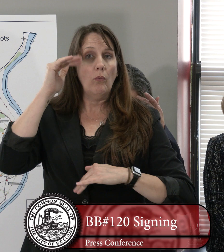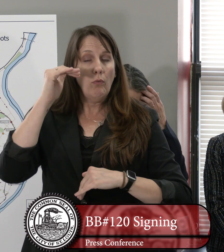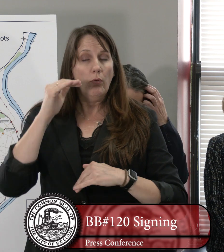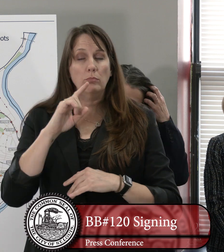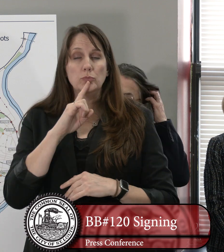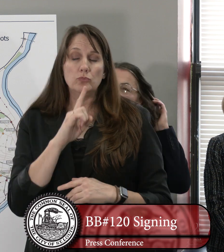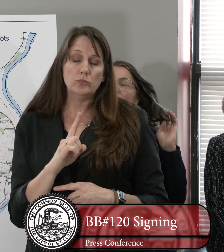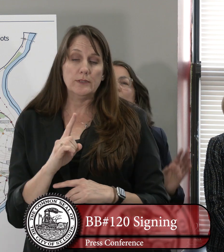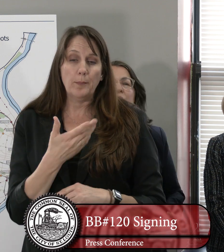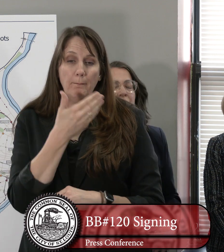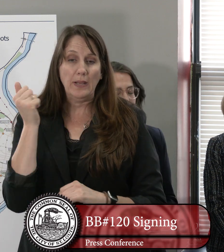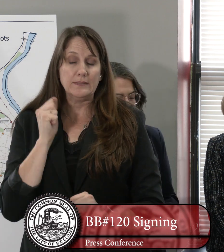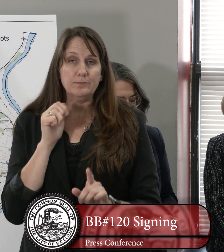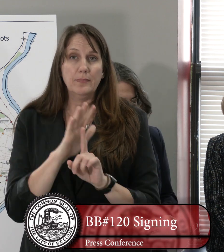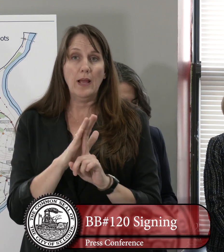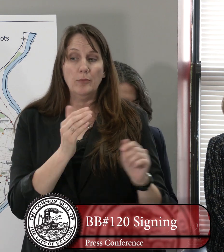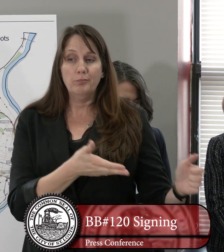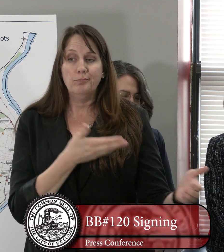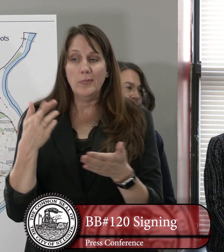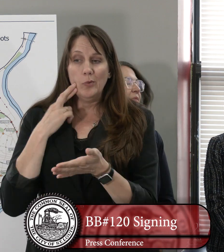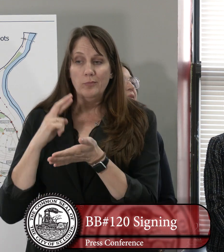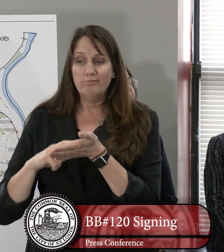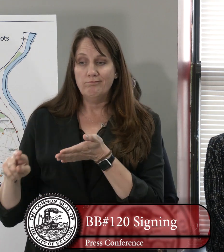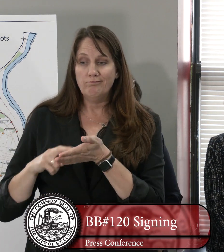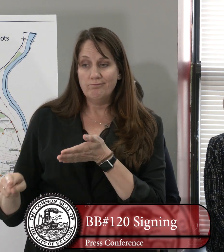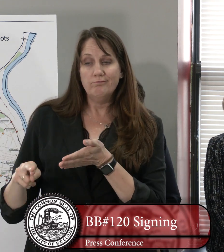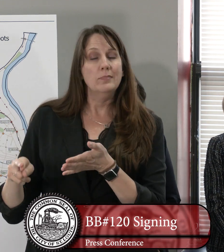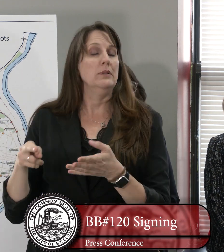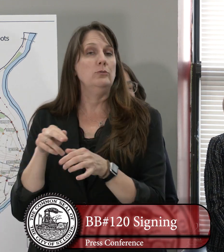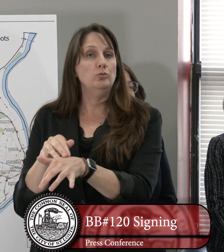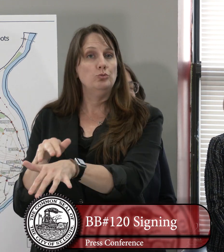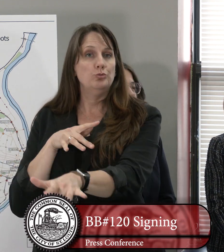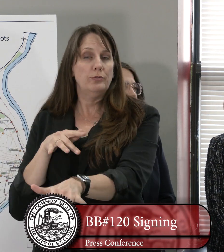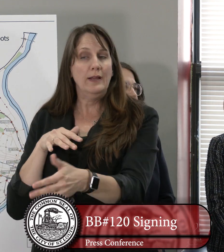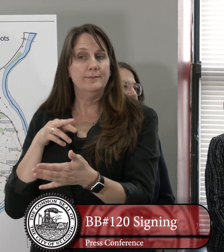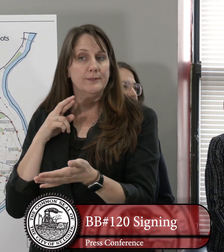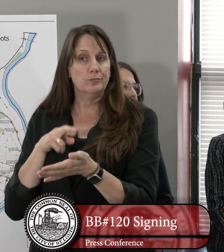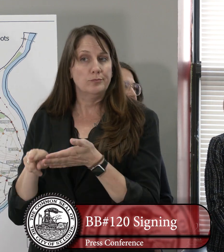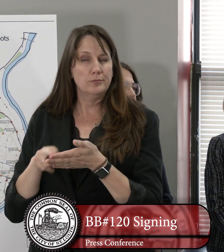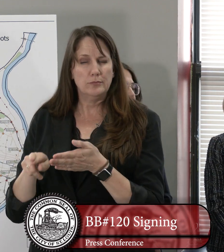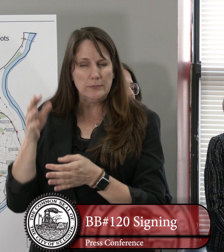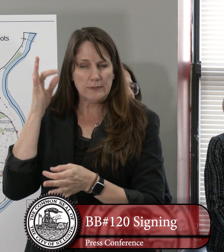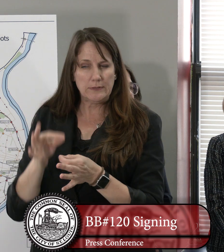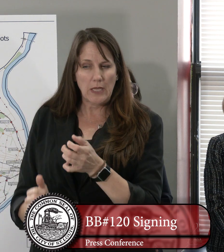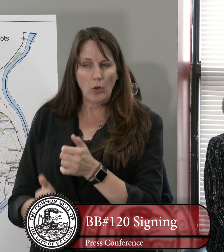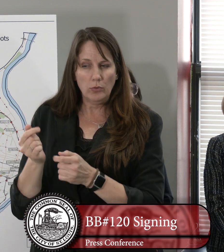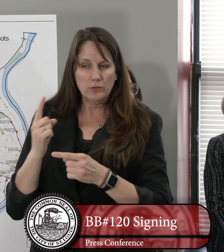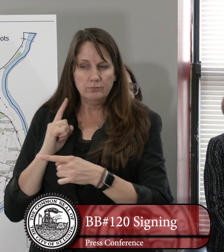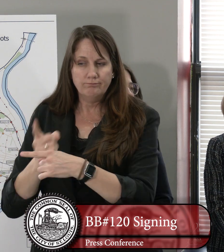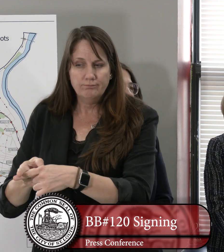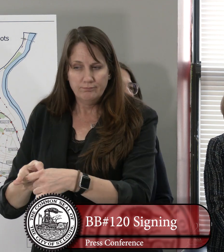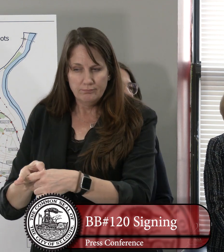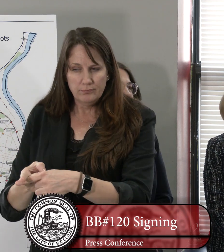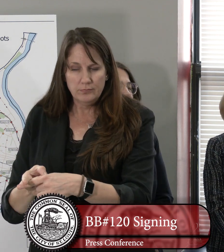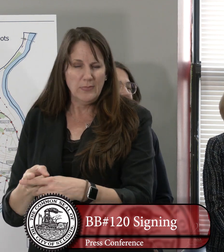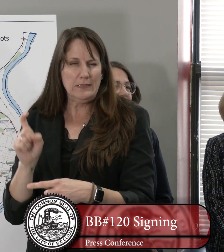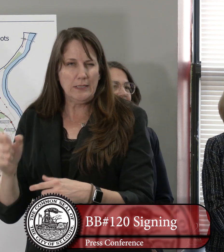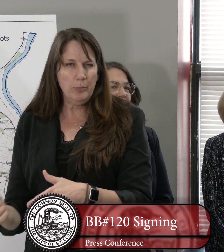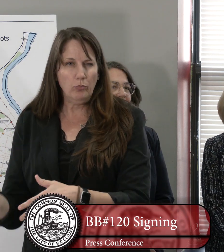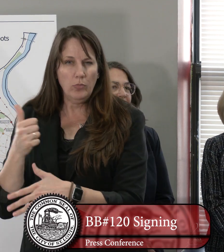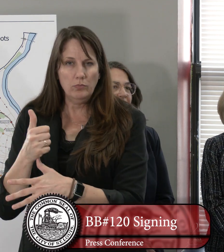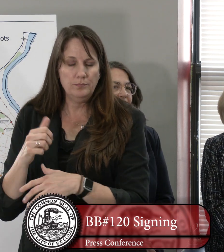by bringing traffic studies over the finish line and determining which intersections need the work the most and are